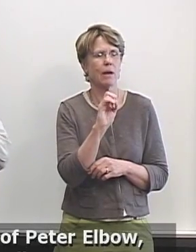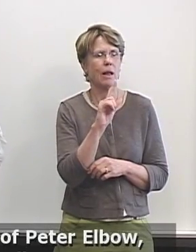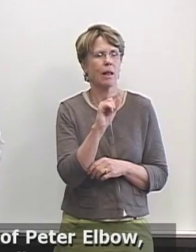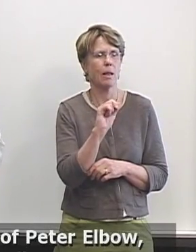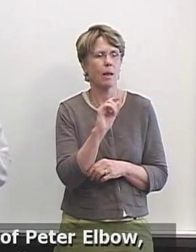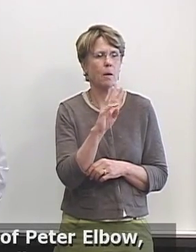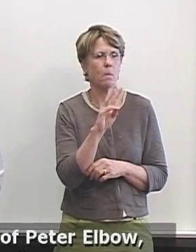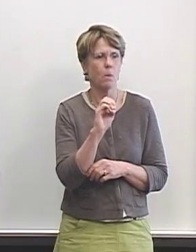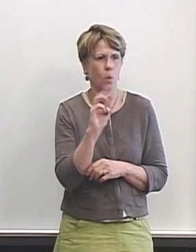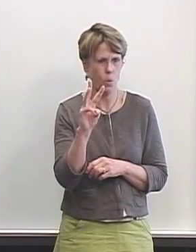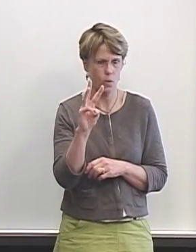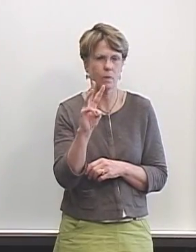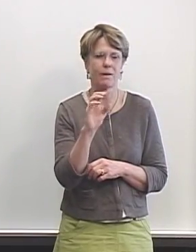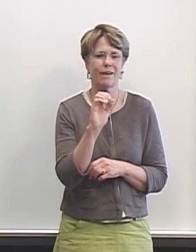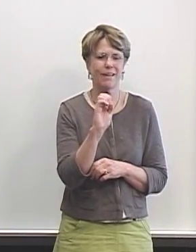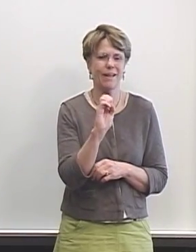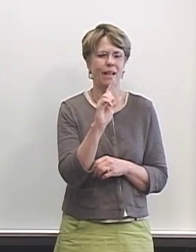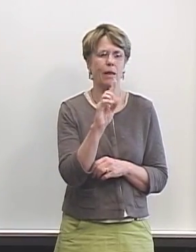as in elbow.